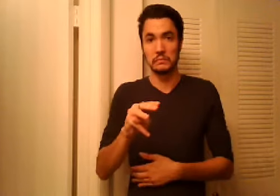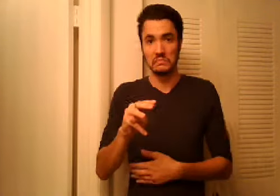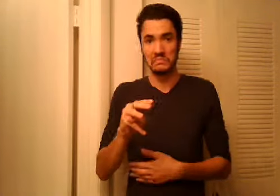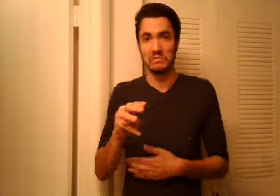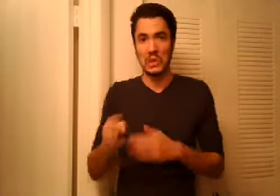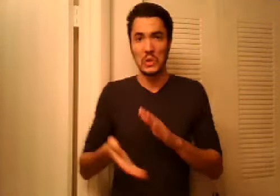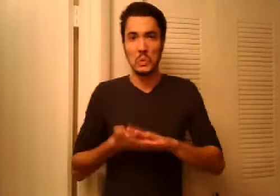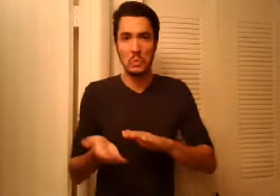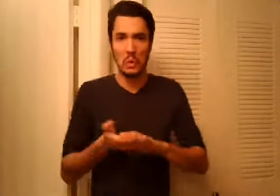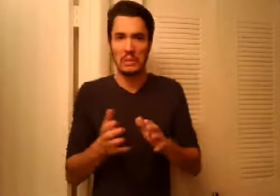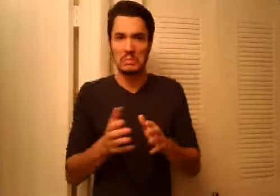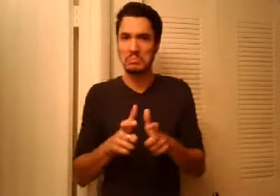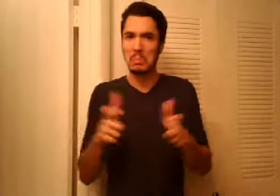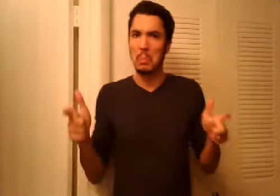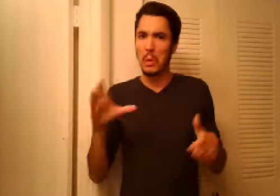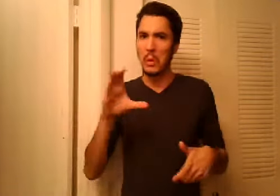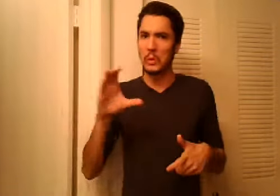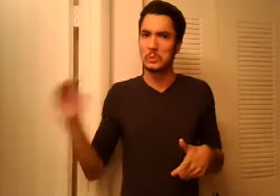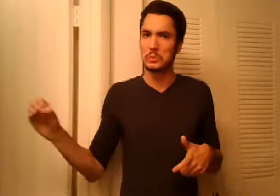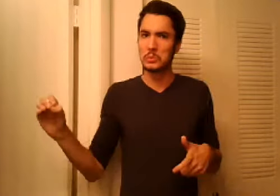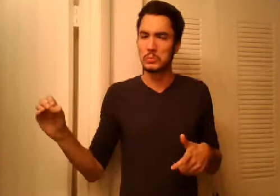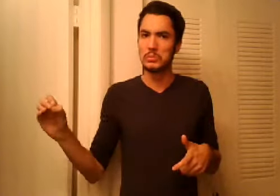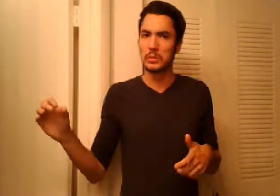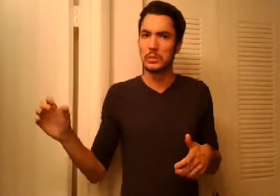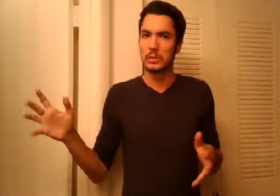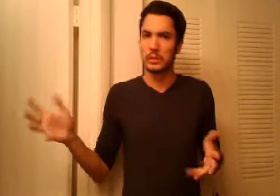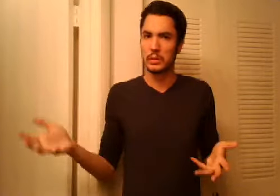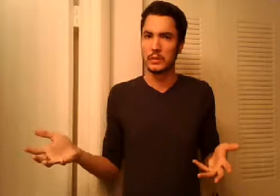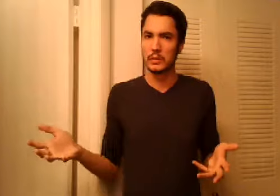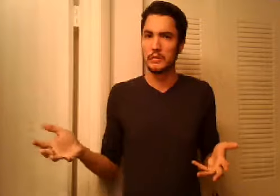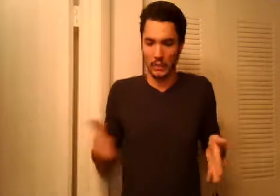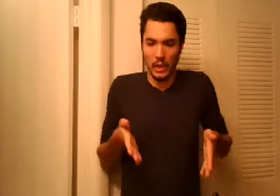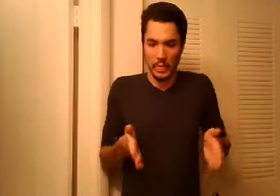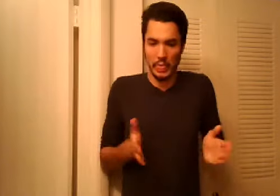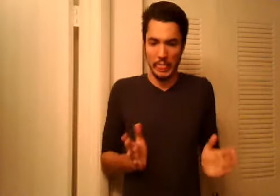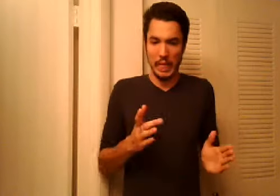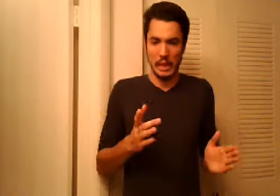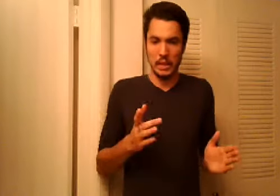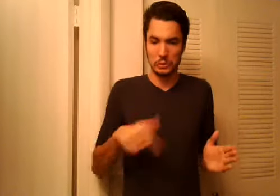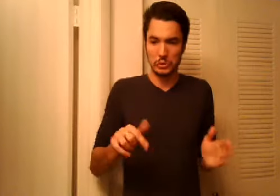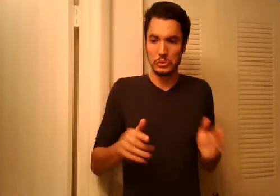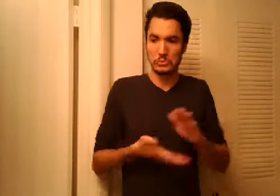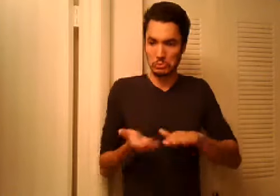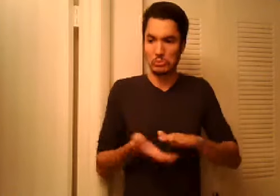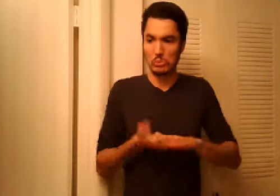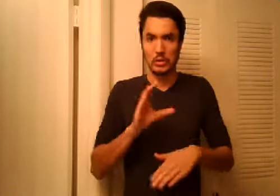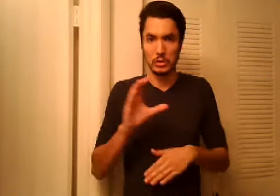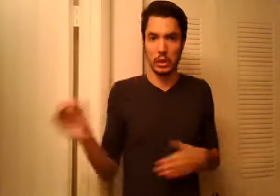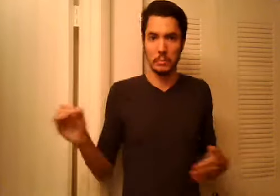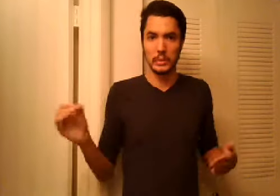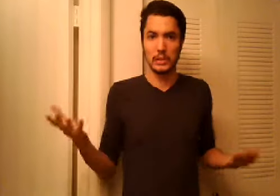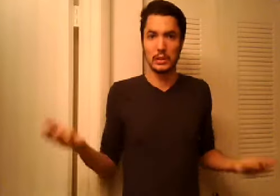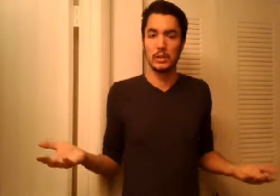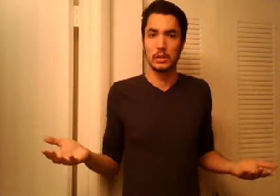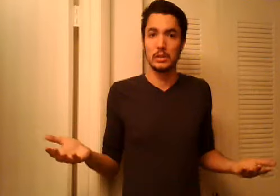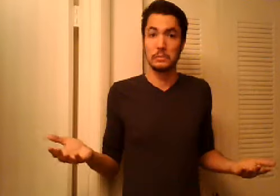the virtues of capitalism is what allow you, right, to run this large corporation, well then you are also a